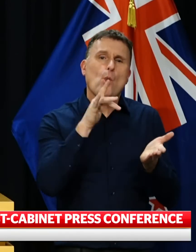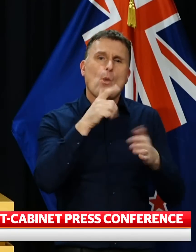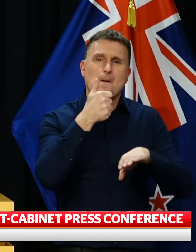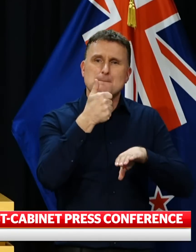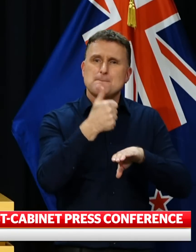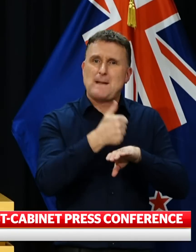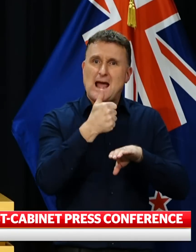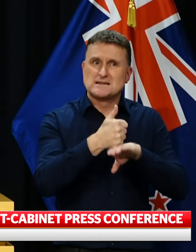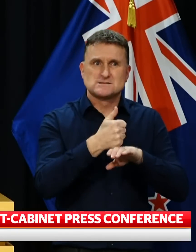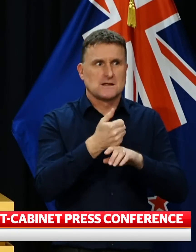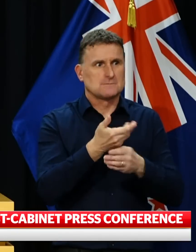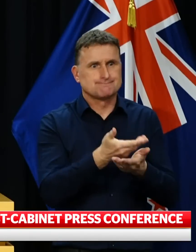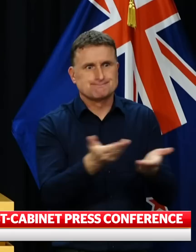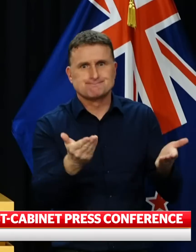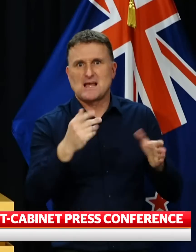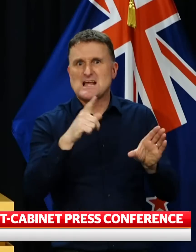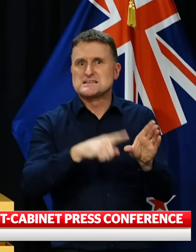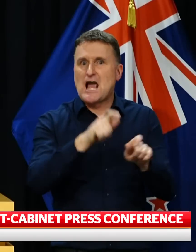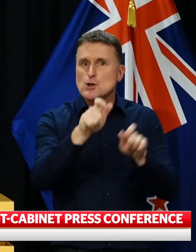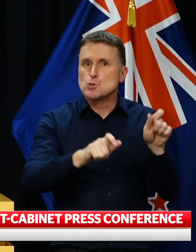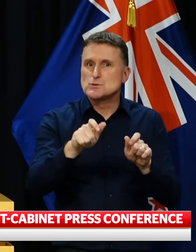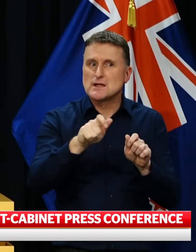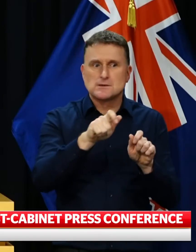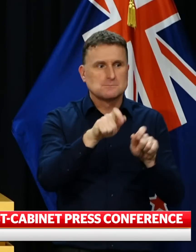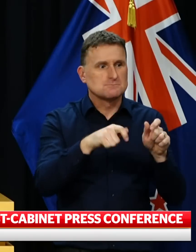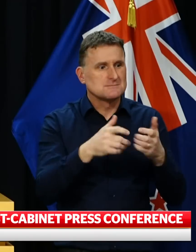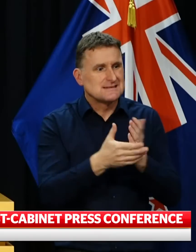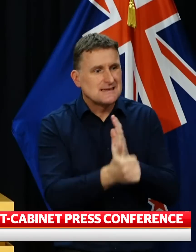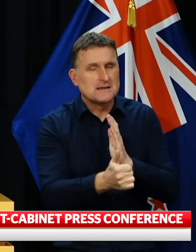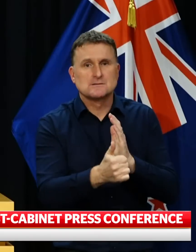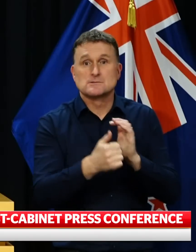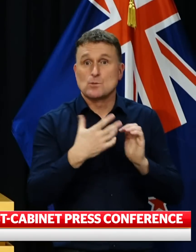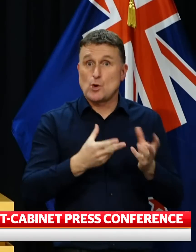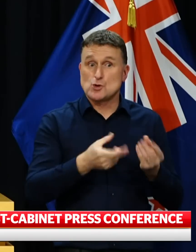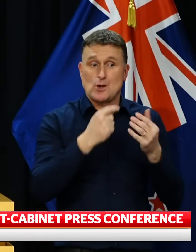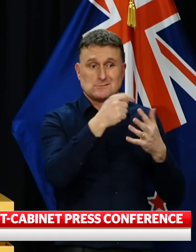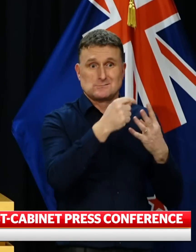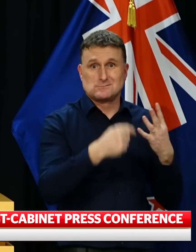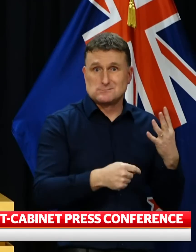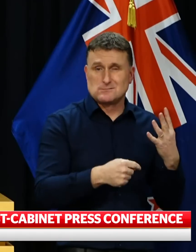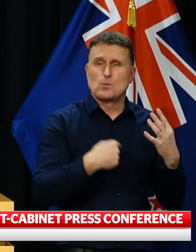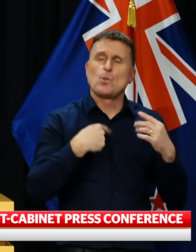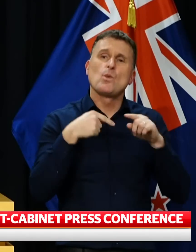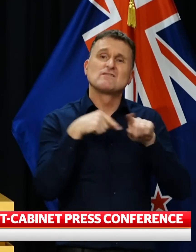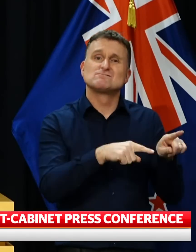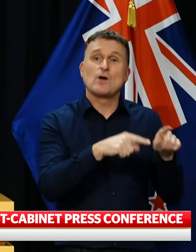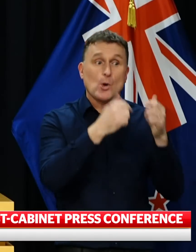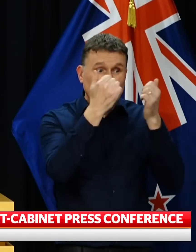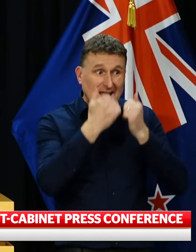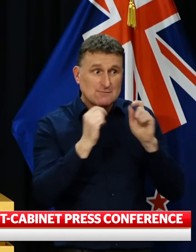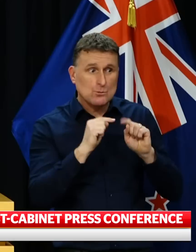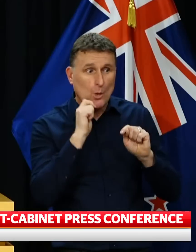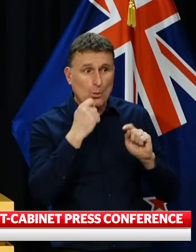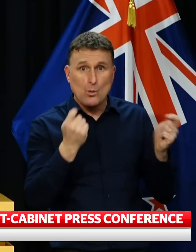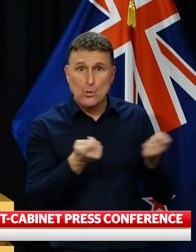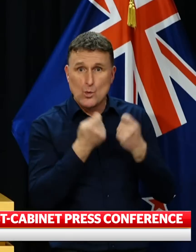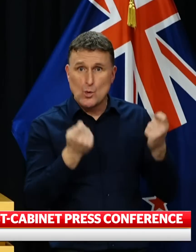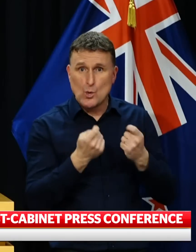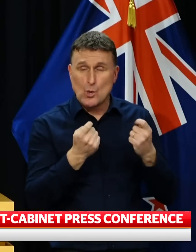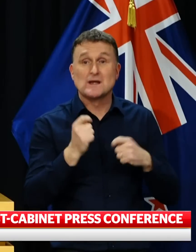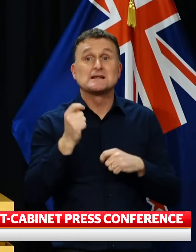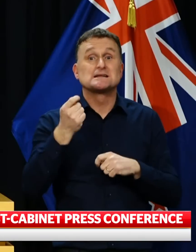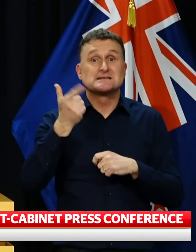New Zealander needs aren't left to chance, but we've been focused on doing that based on evidence of what's actually going to work. So we've had teachers